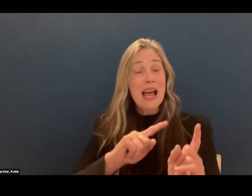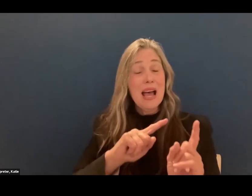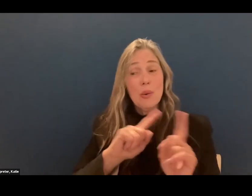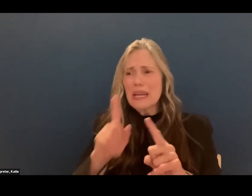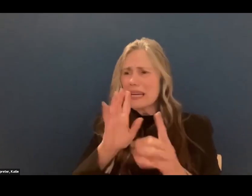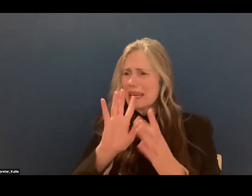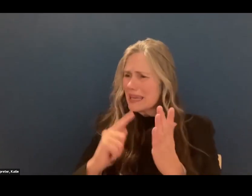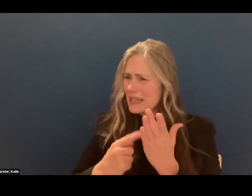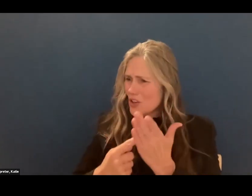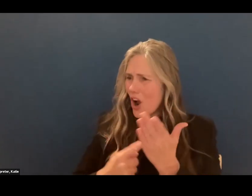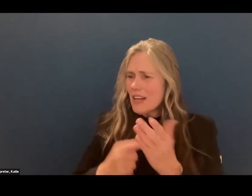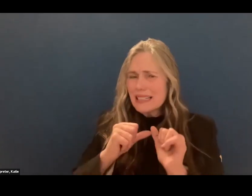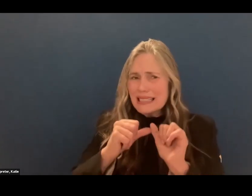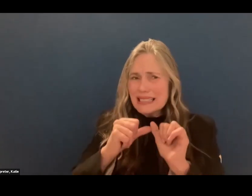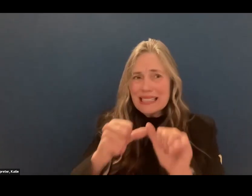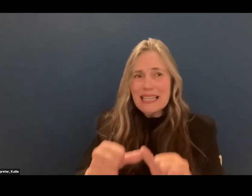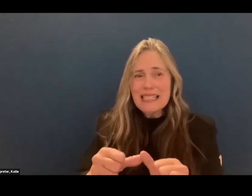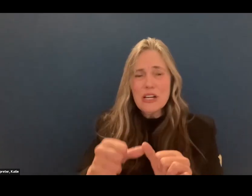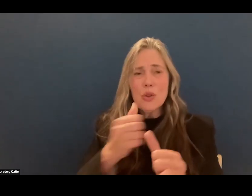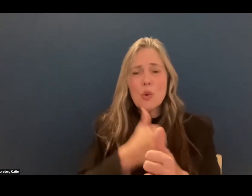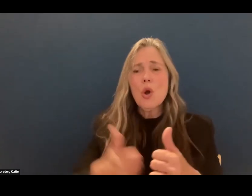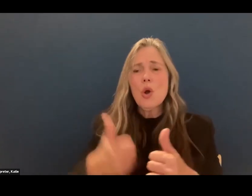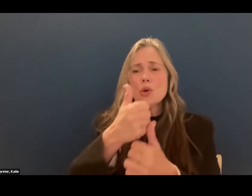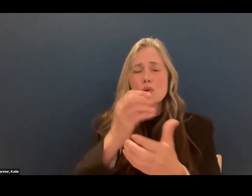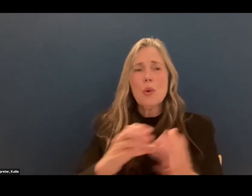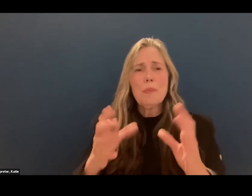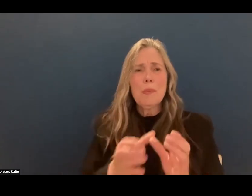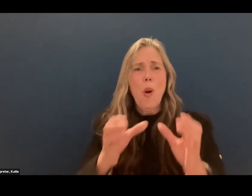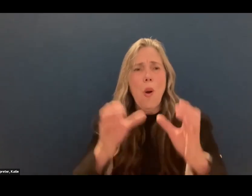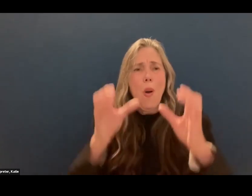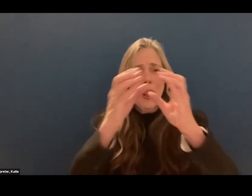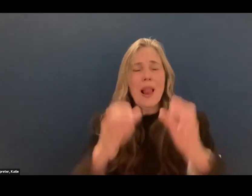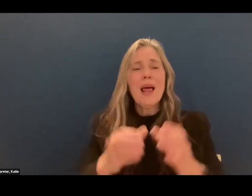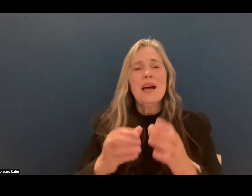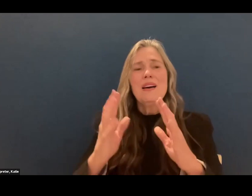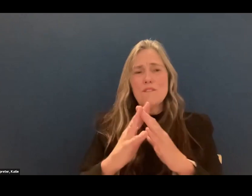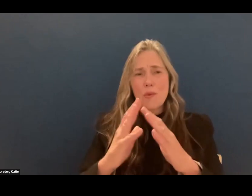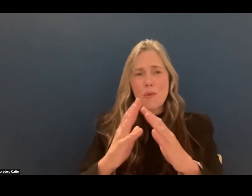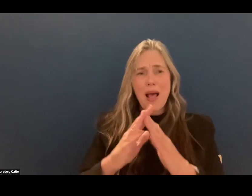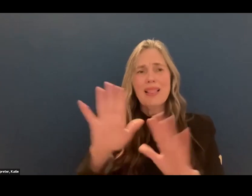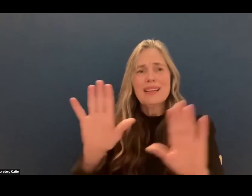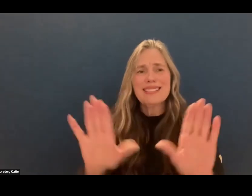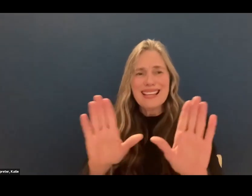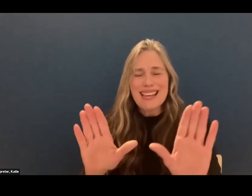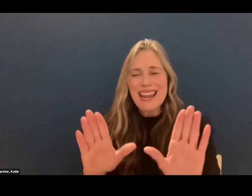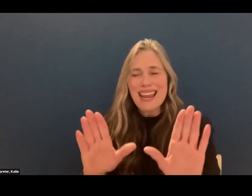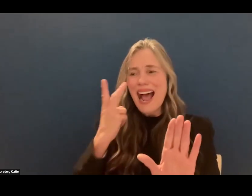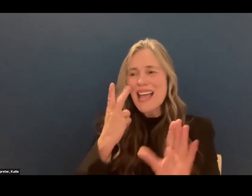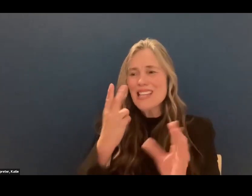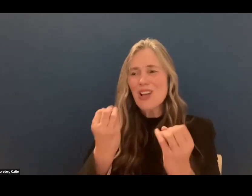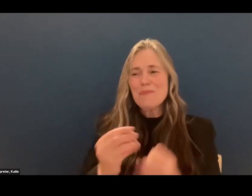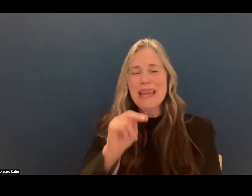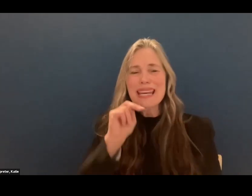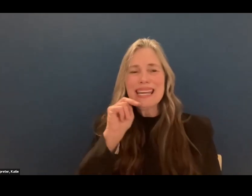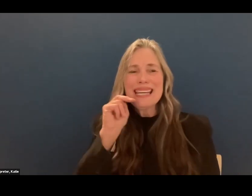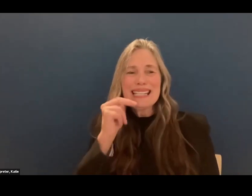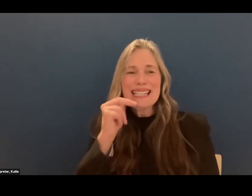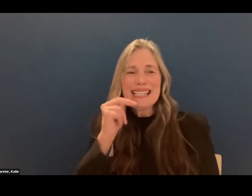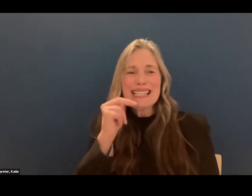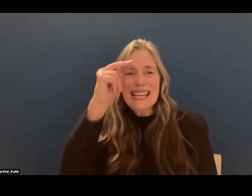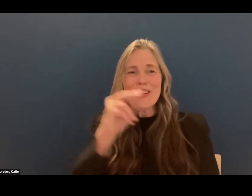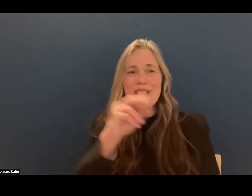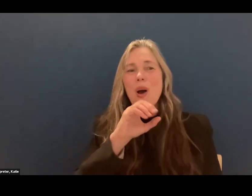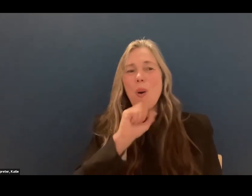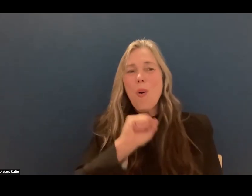Sunday, where there is a whole group of children that, thanks to my nieces and nephews parenting, that are ages 0 to